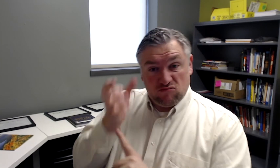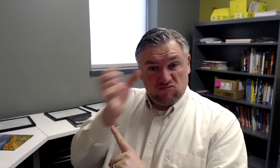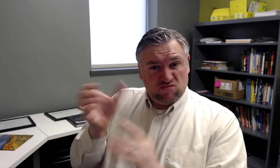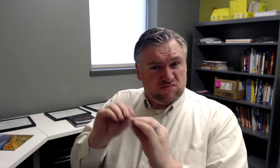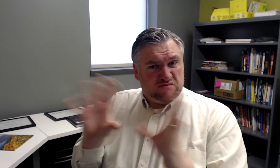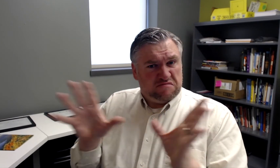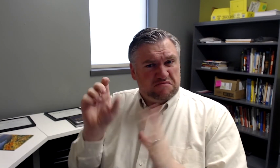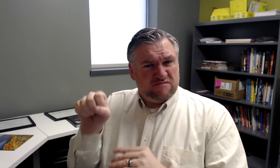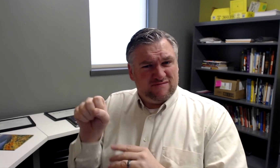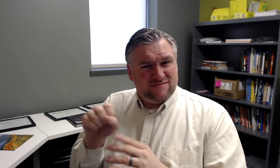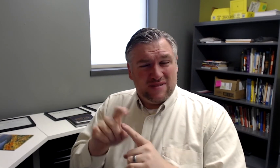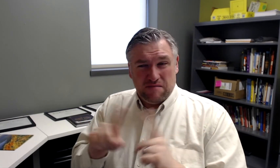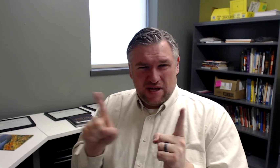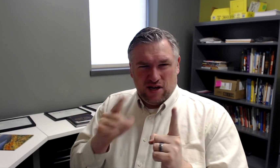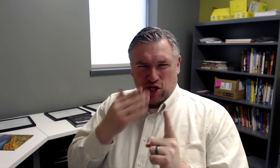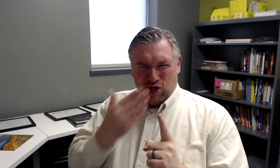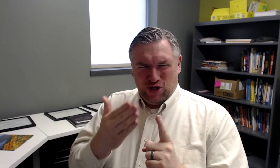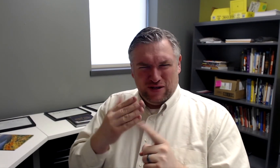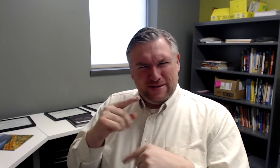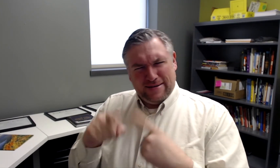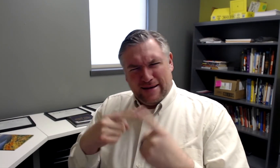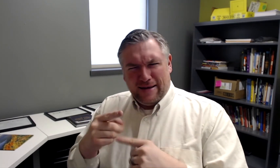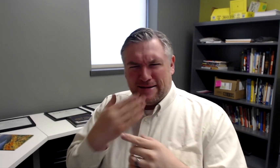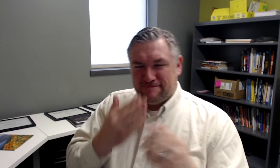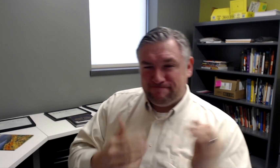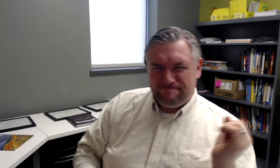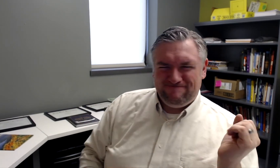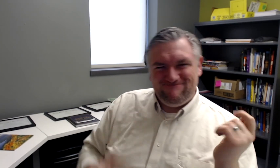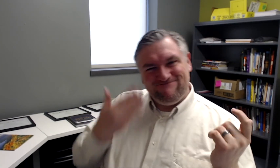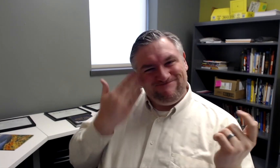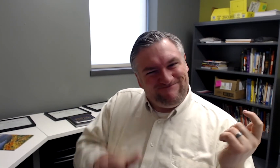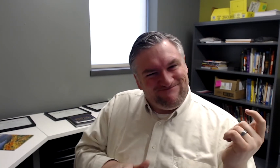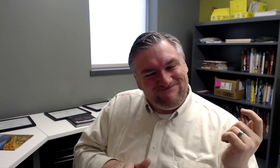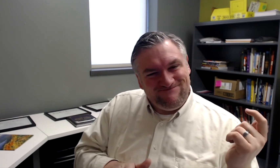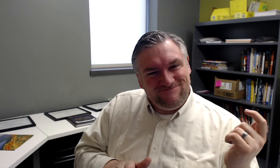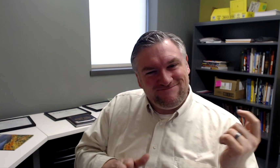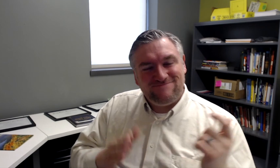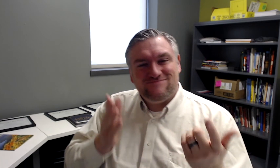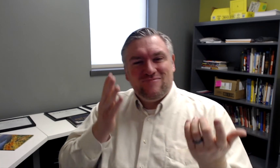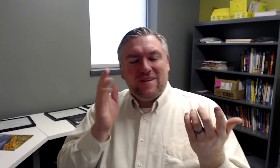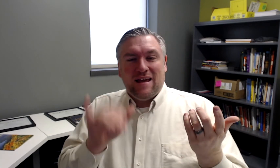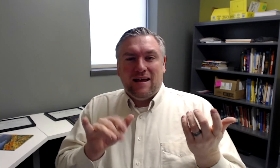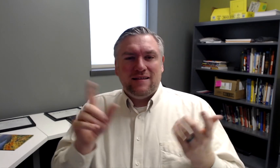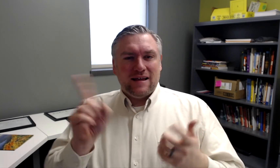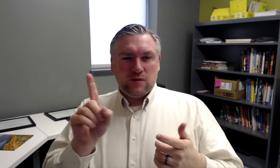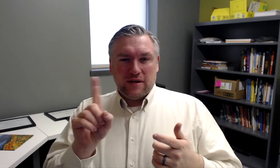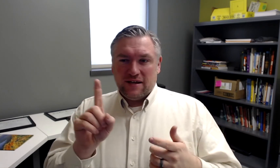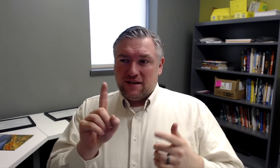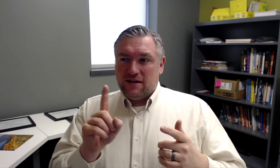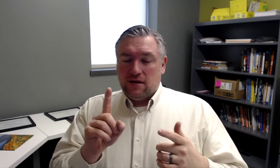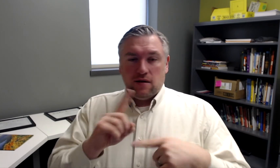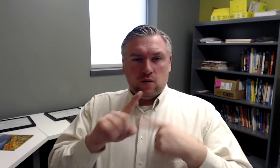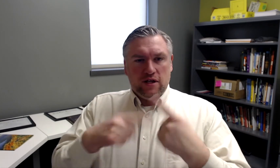the concept is extremely clear. And is it the right sign? Is it the best sign? I don't know. That's